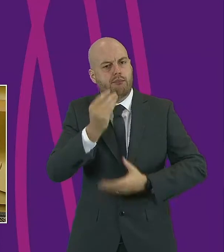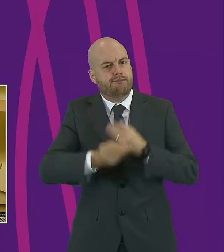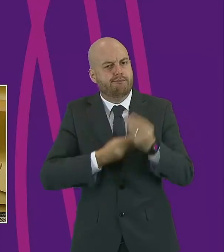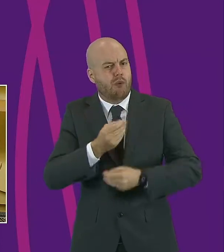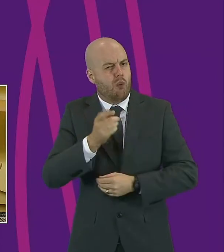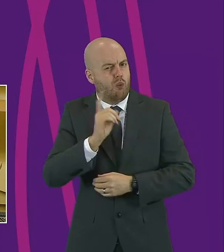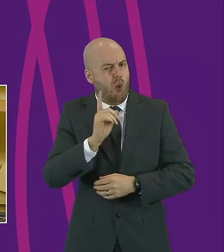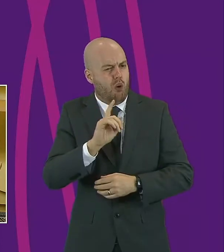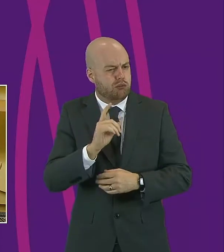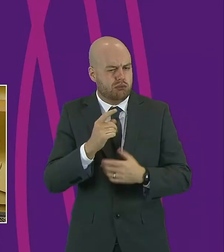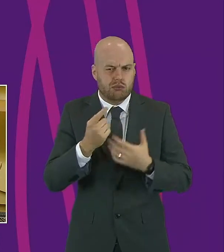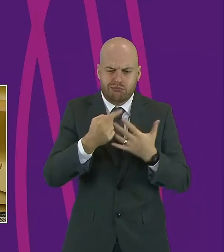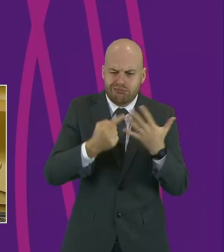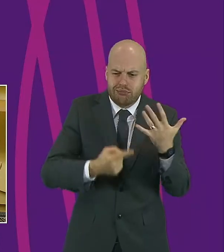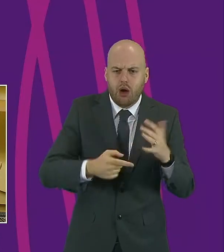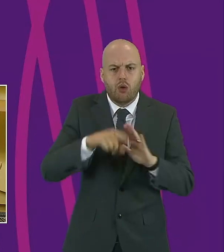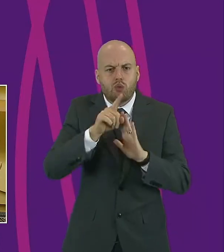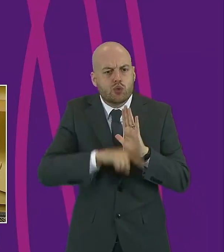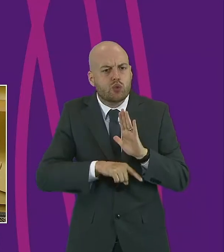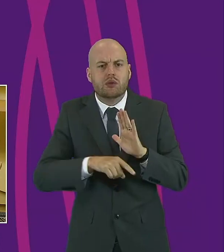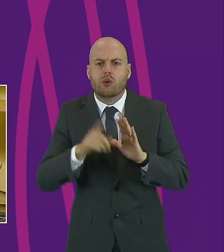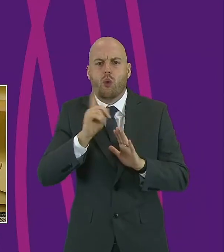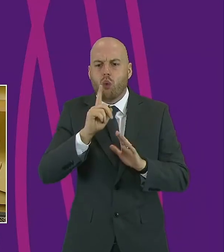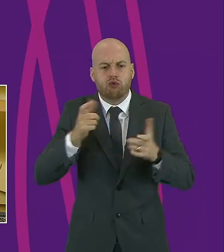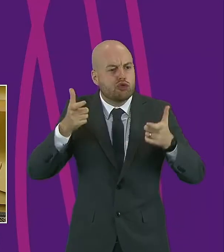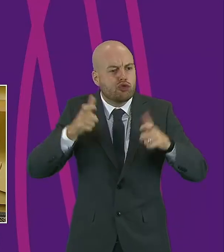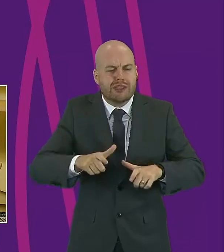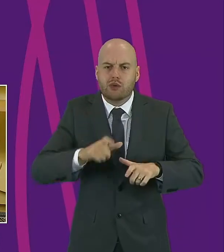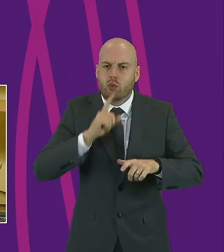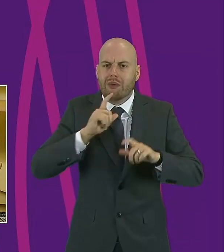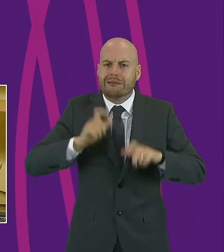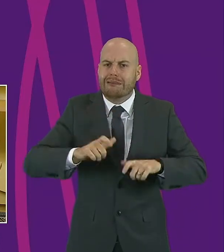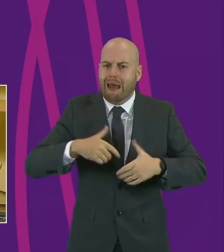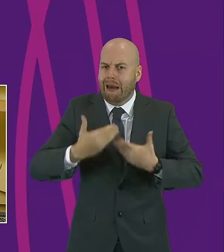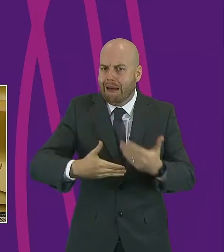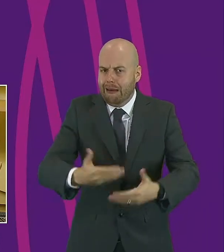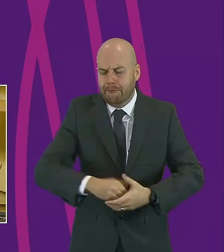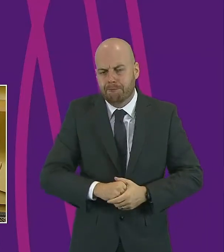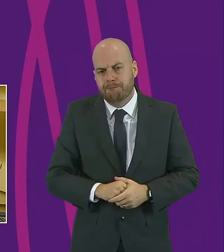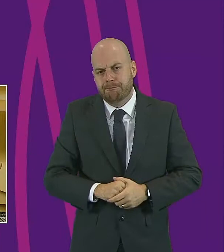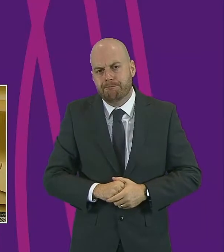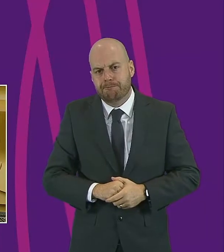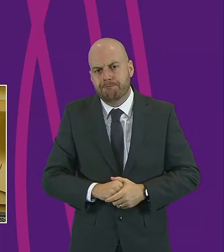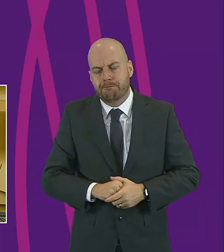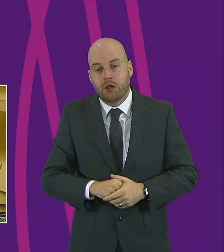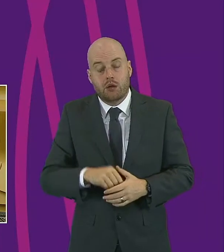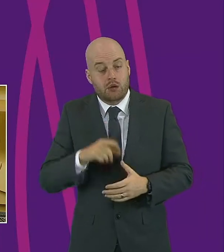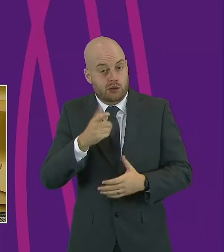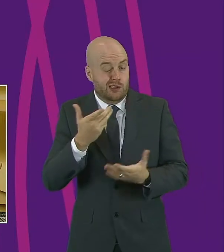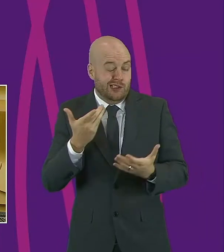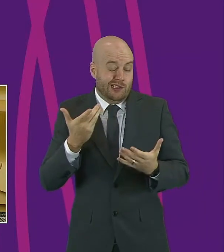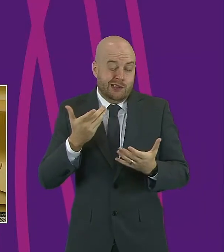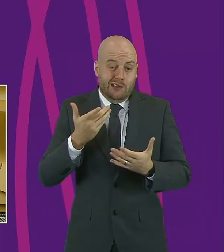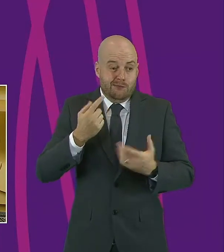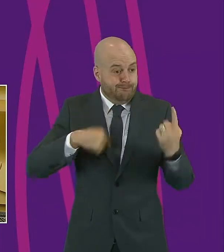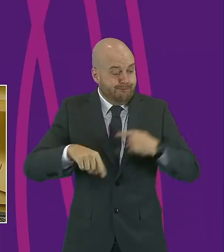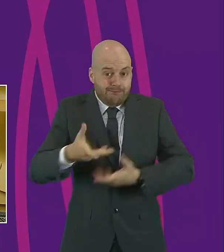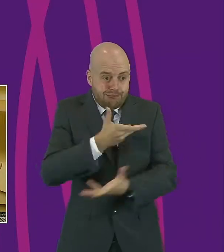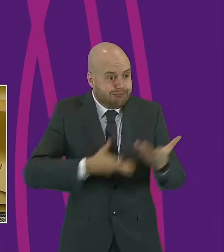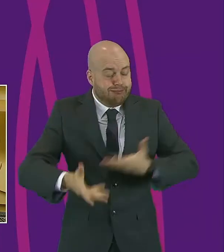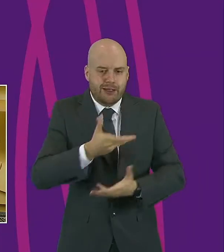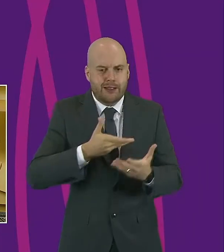while other necessary restrictions remain in place. This has, of course, involved some difficult and delicate